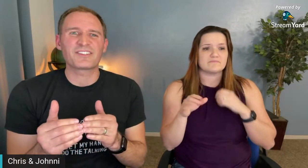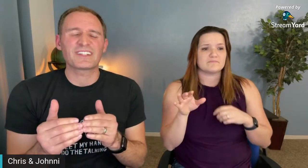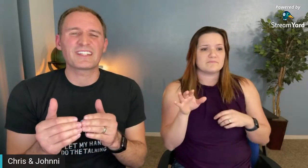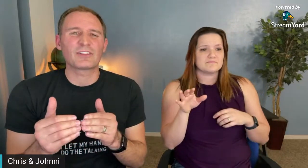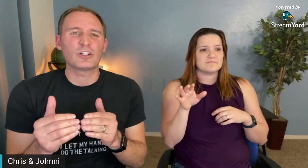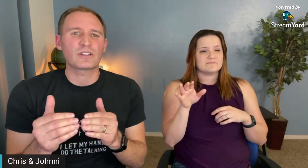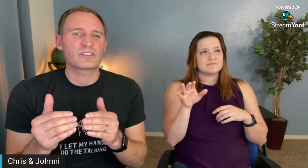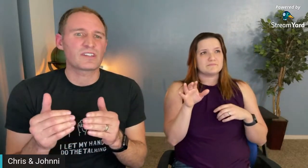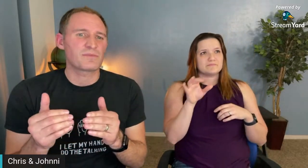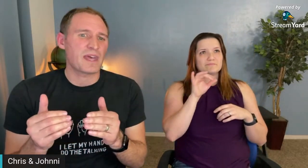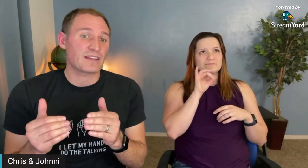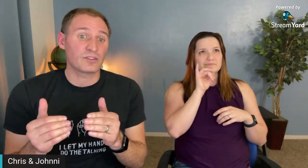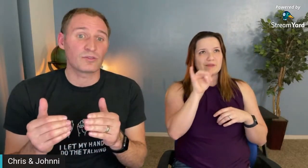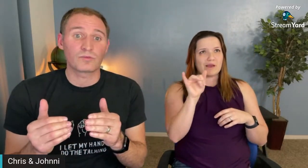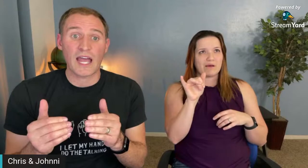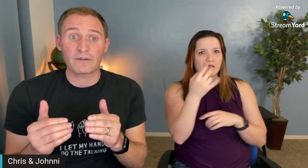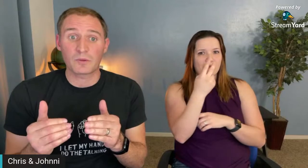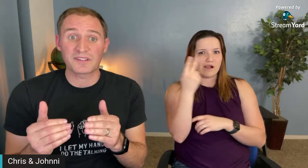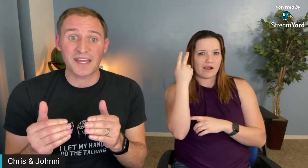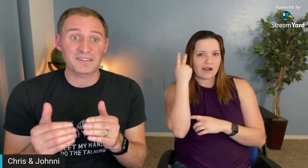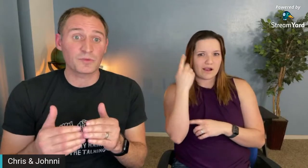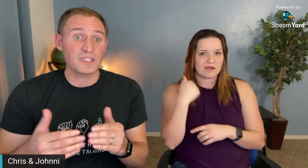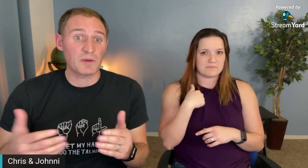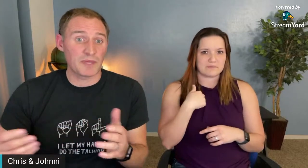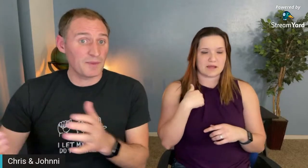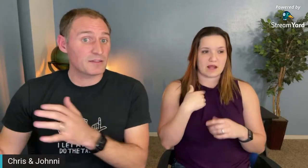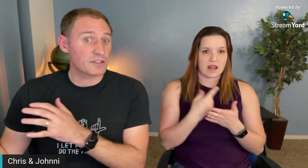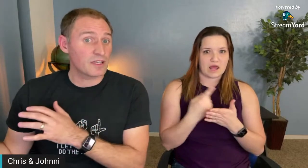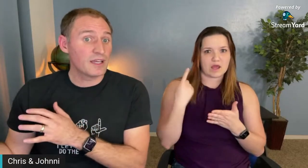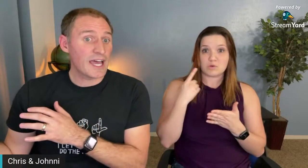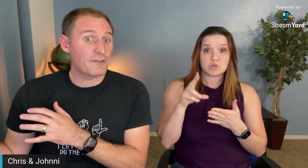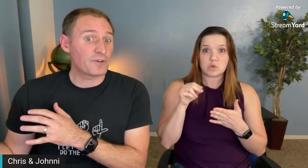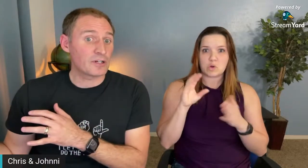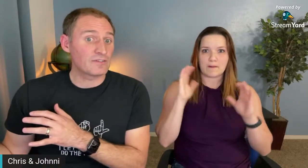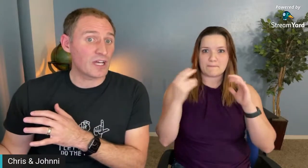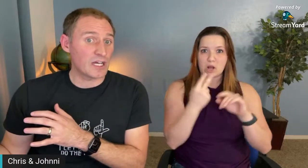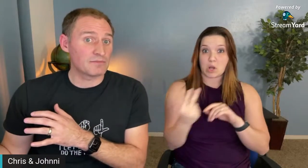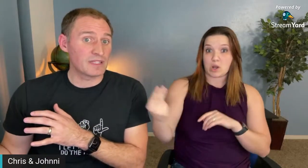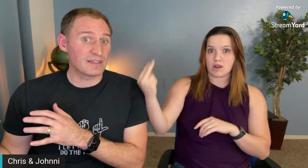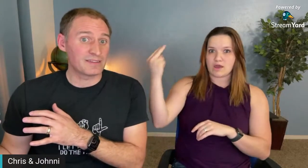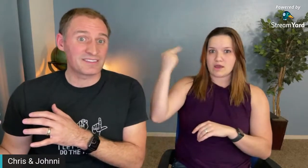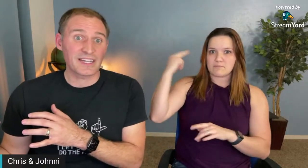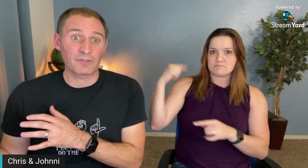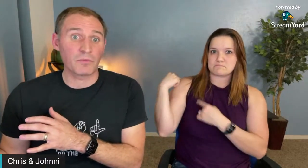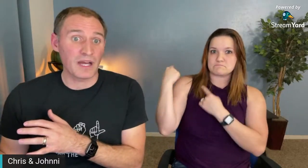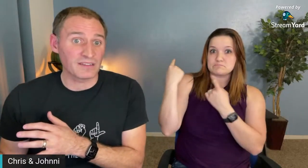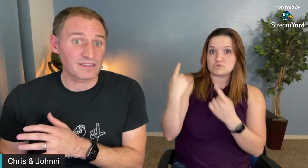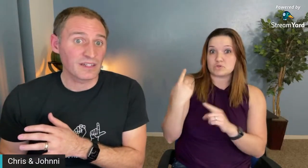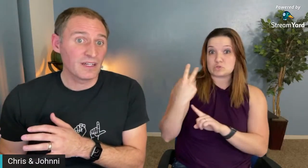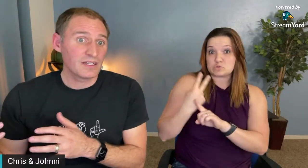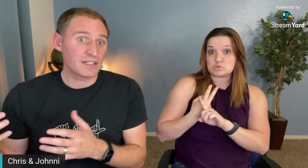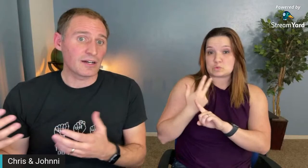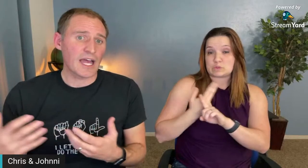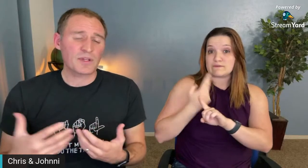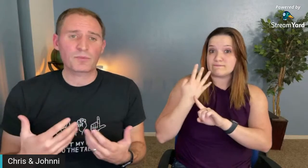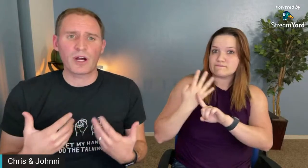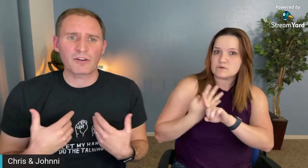necessarily look just back to how I was last week, but maybe look how far you've come in several months. How much progress